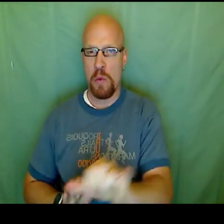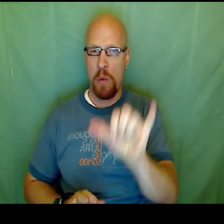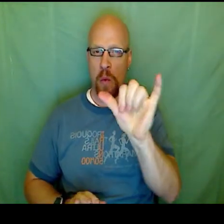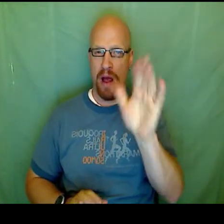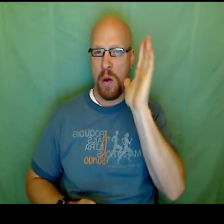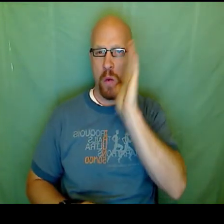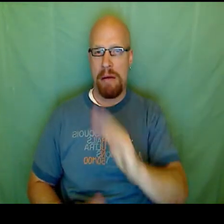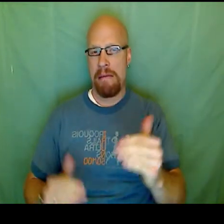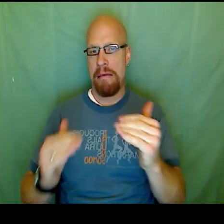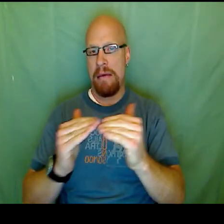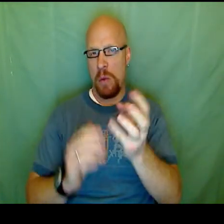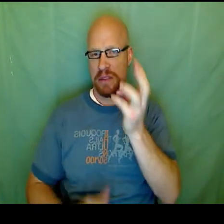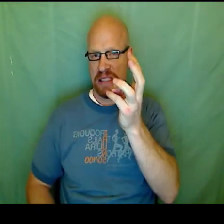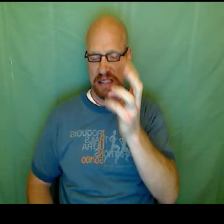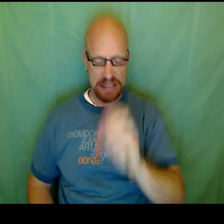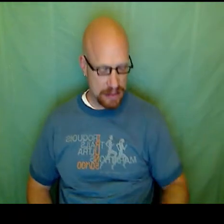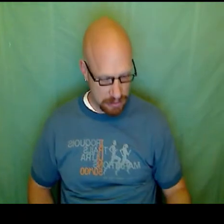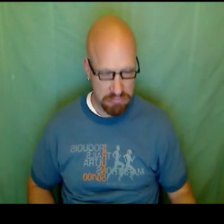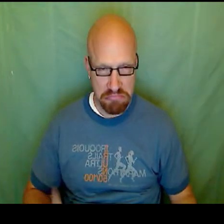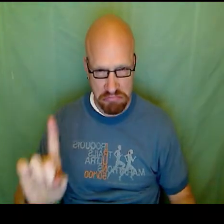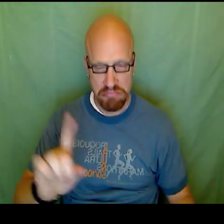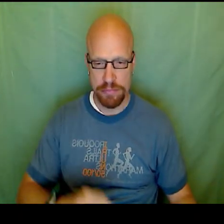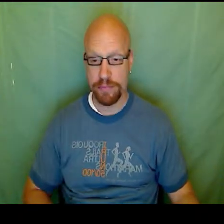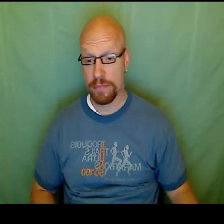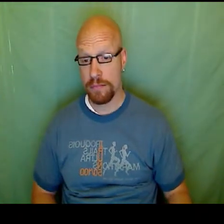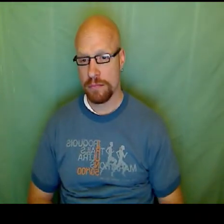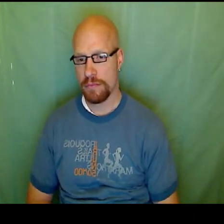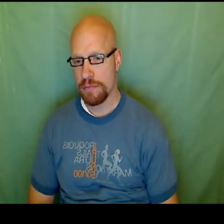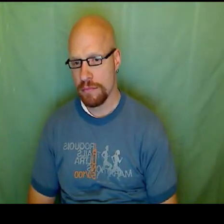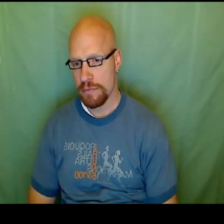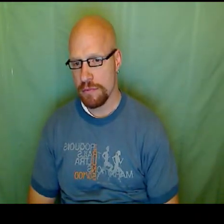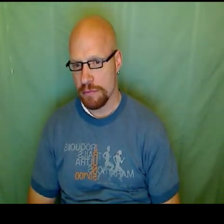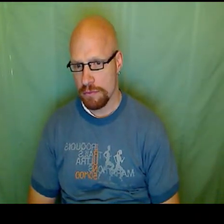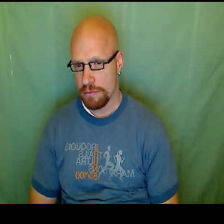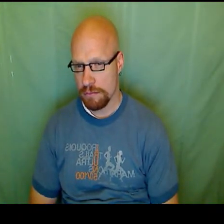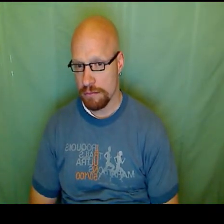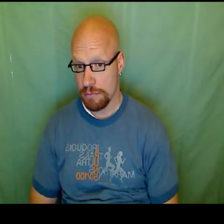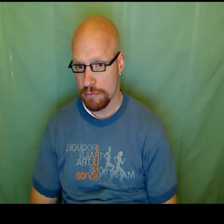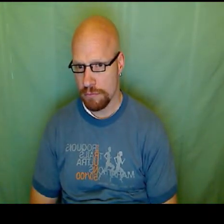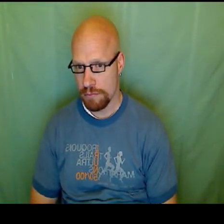from both sides, and y will equal 6. We'll do that now.